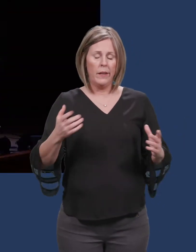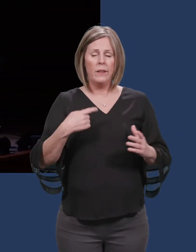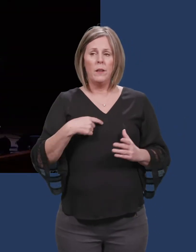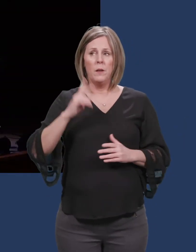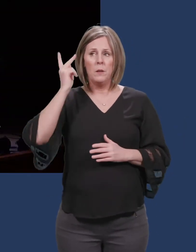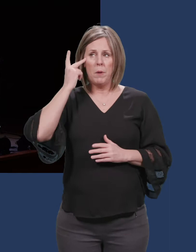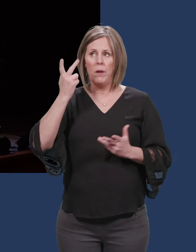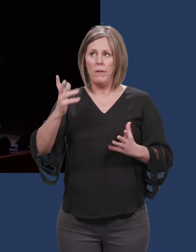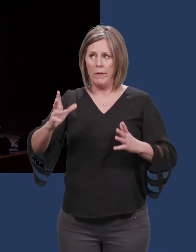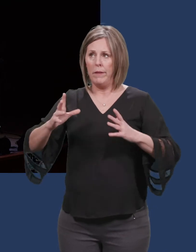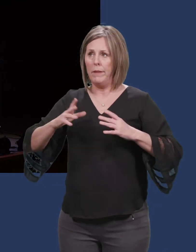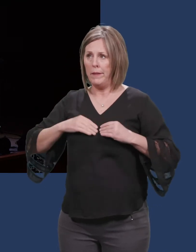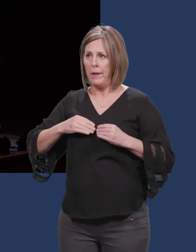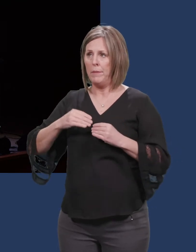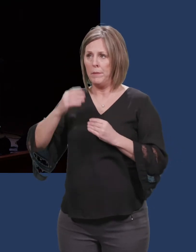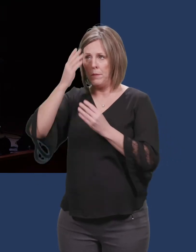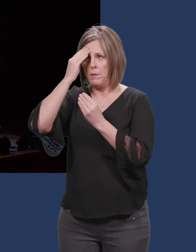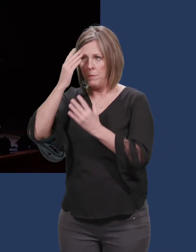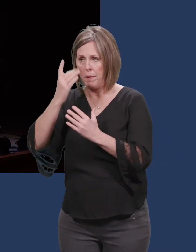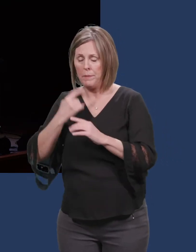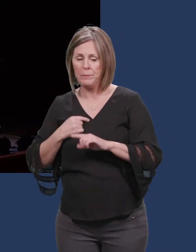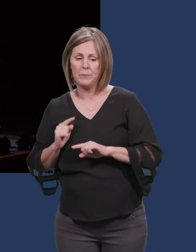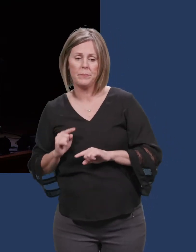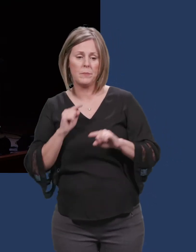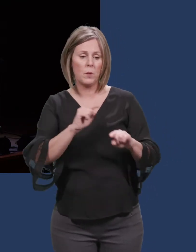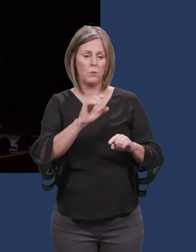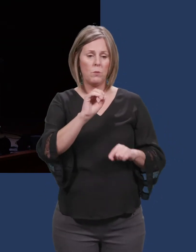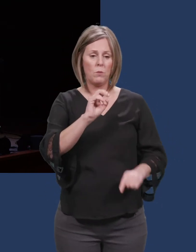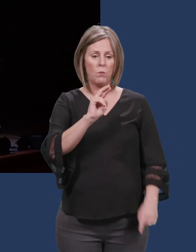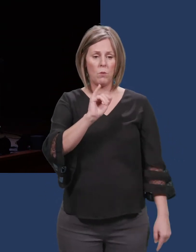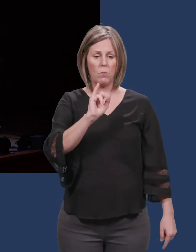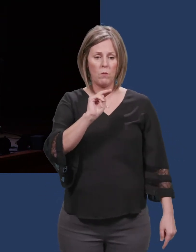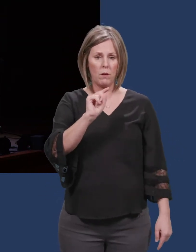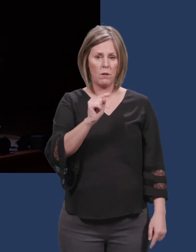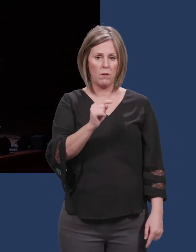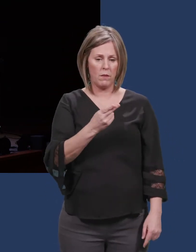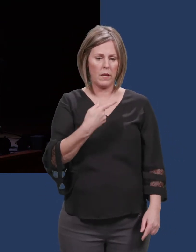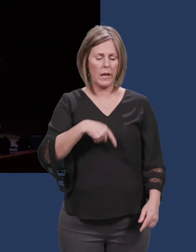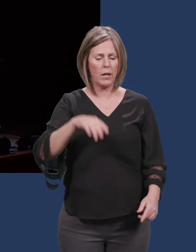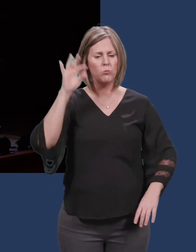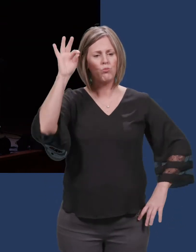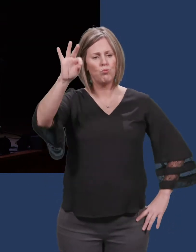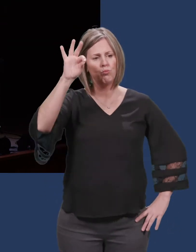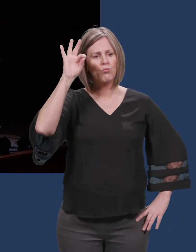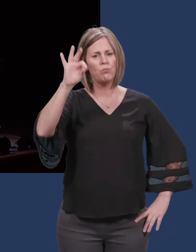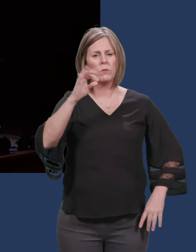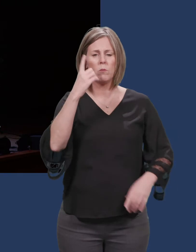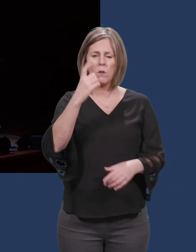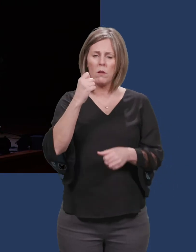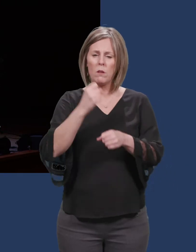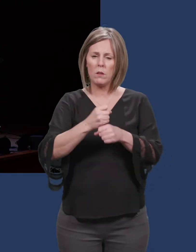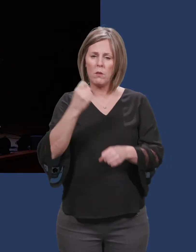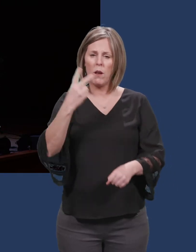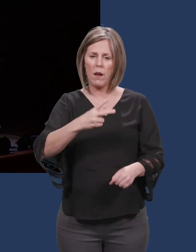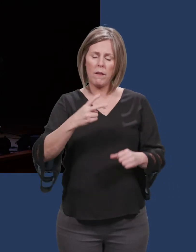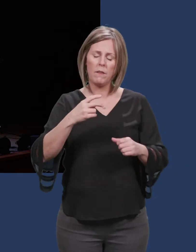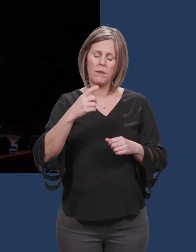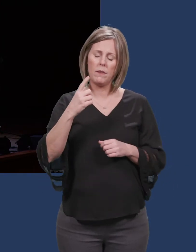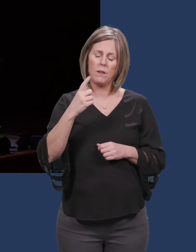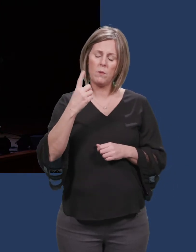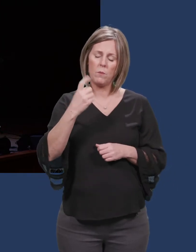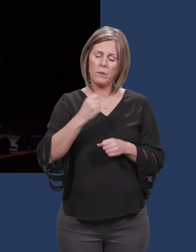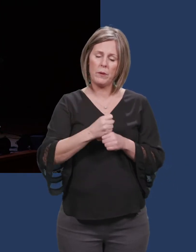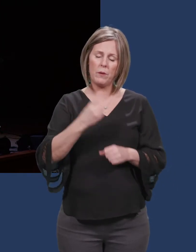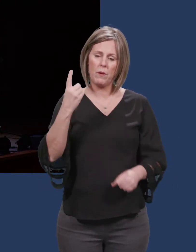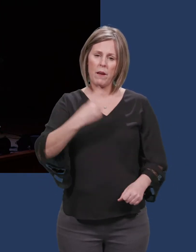him, and he spends a year and a half talking about Jesus, a year and a half sharing the message of God's kingdom with